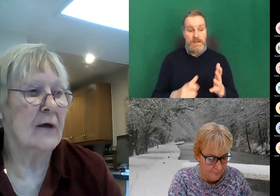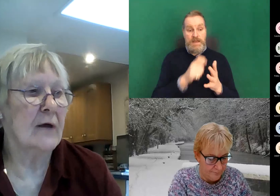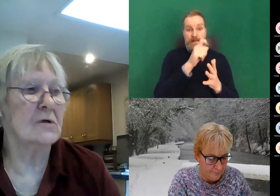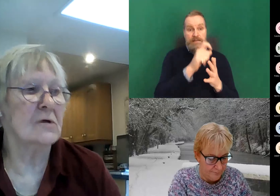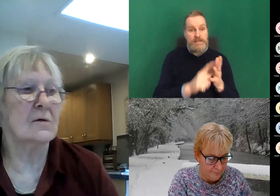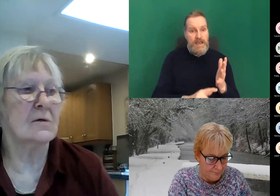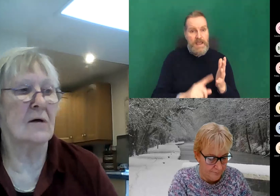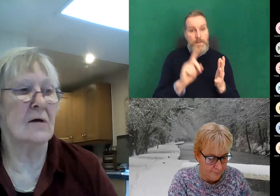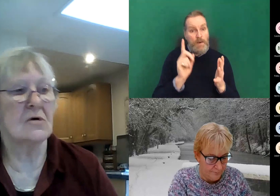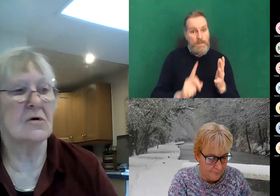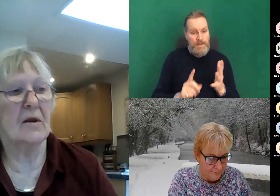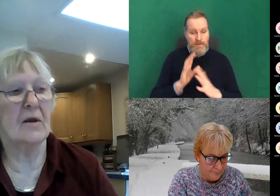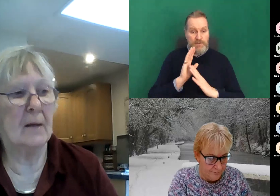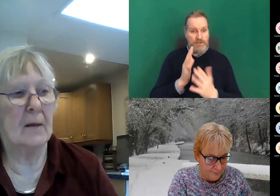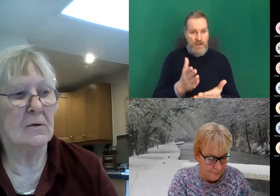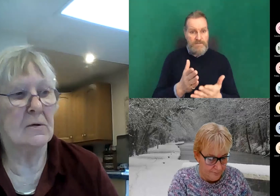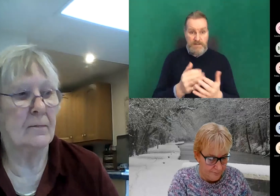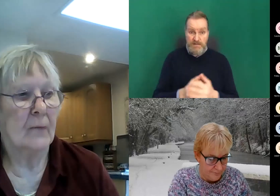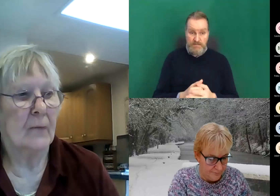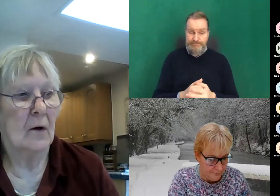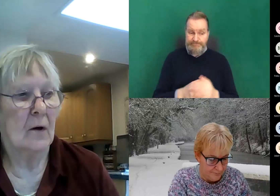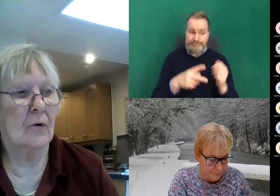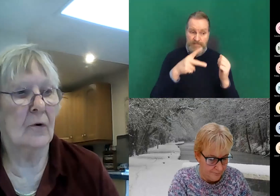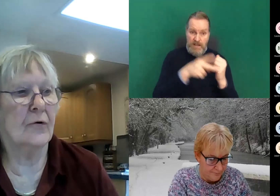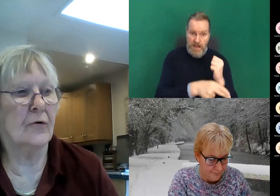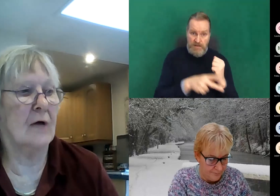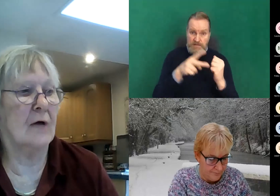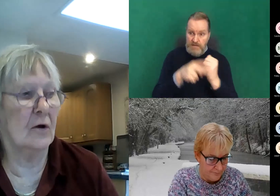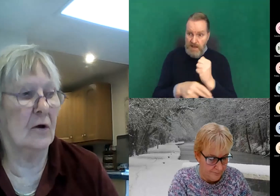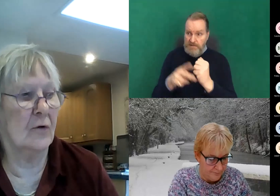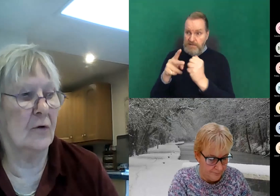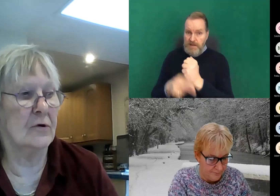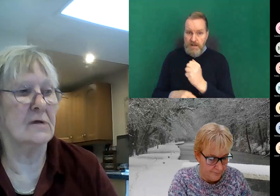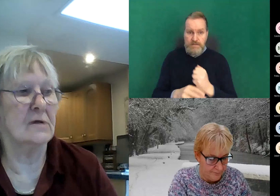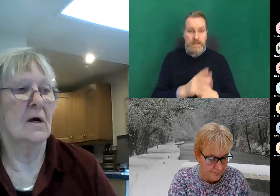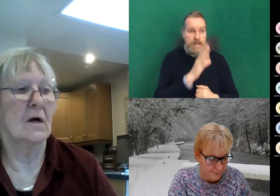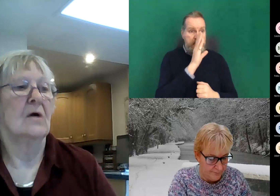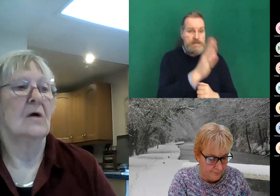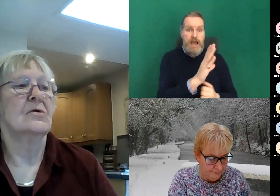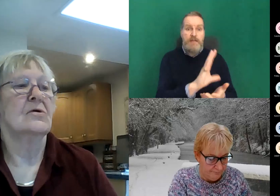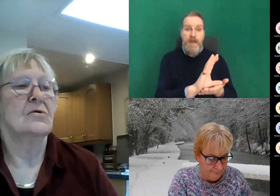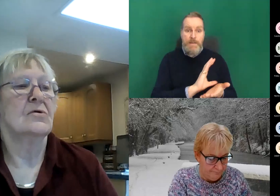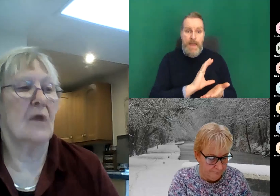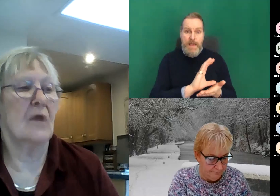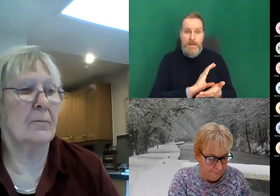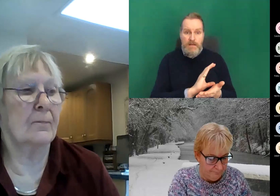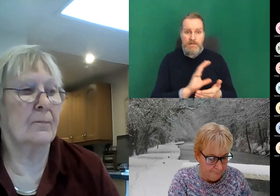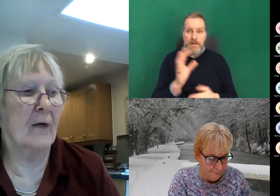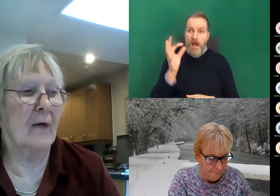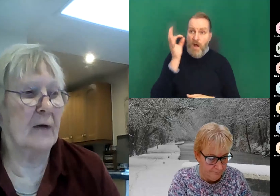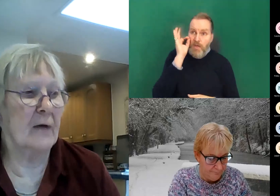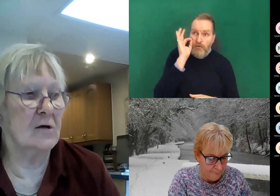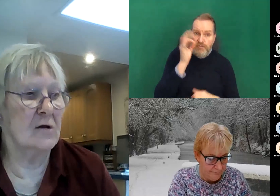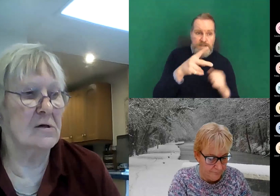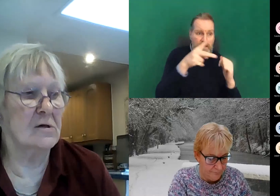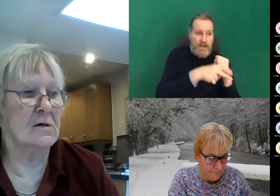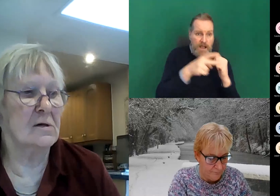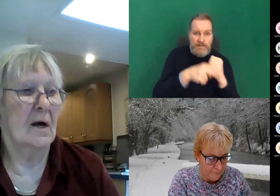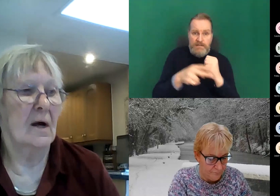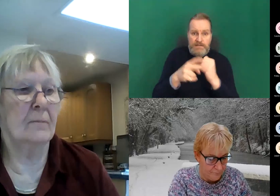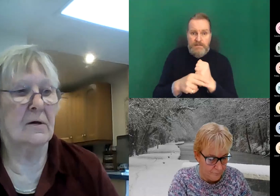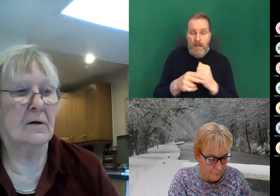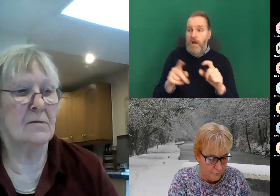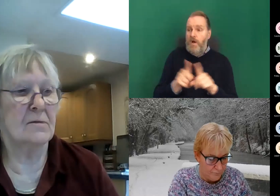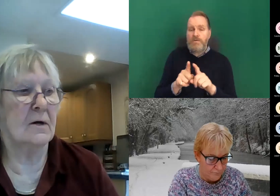come from all directions: cuts to direct payments, local authorities, struggling private